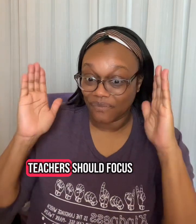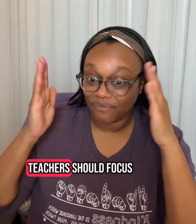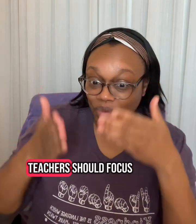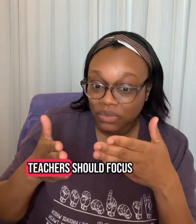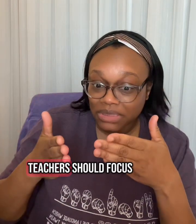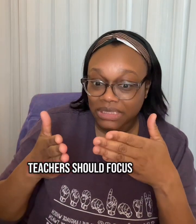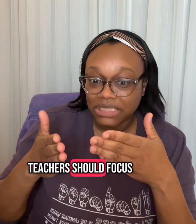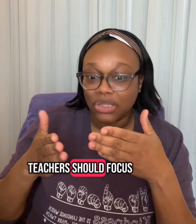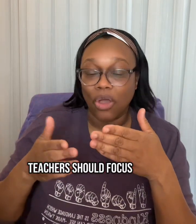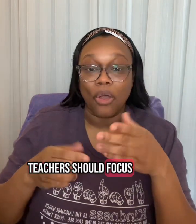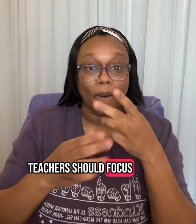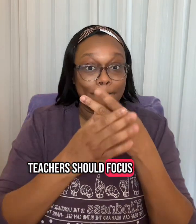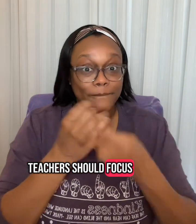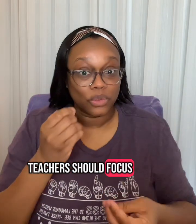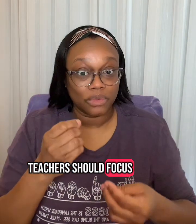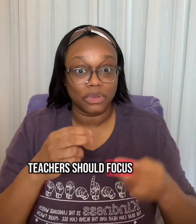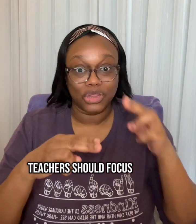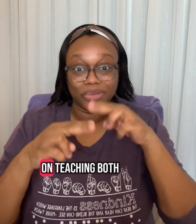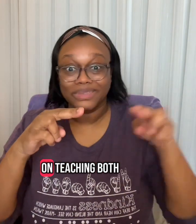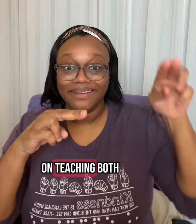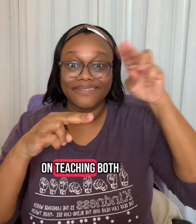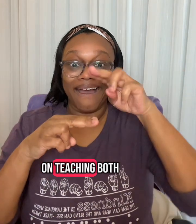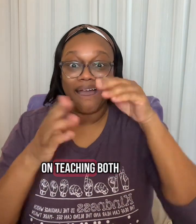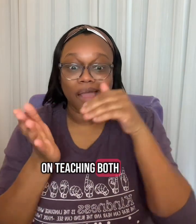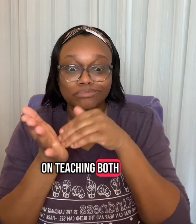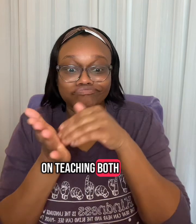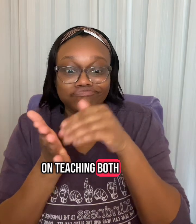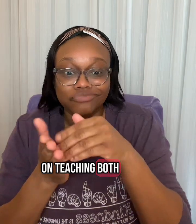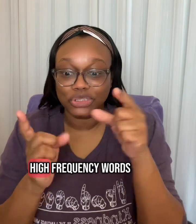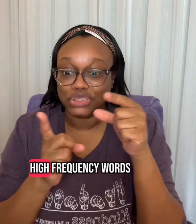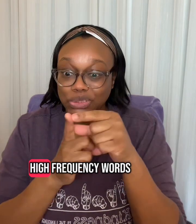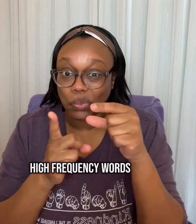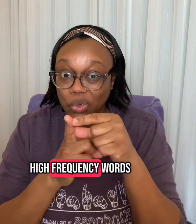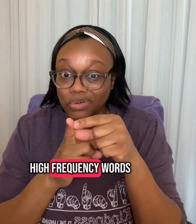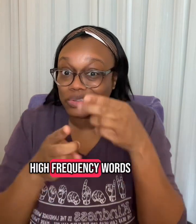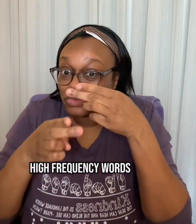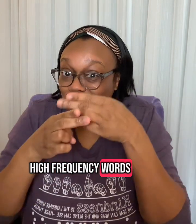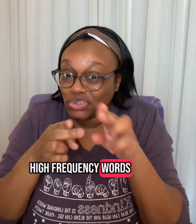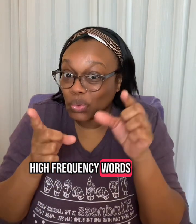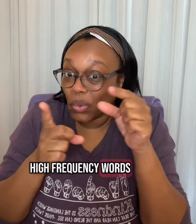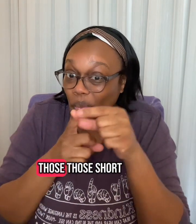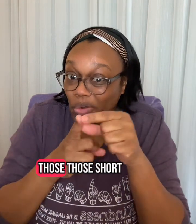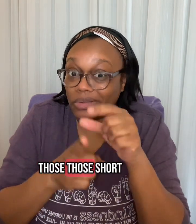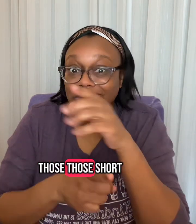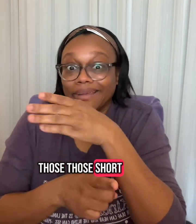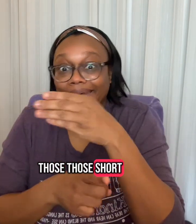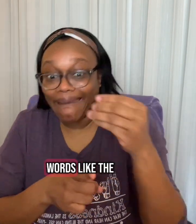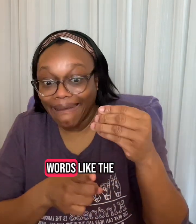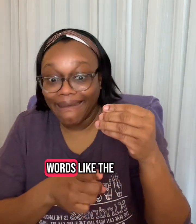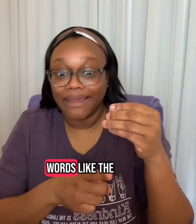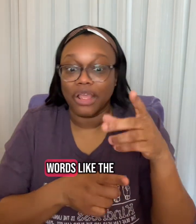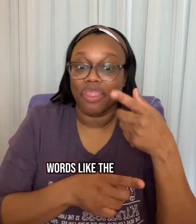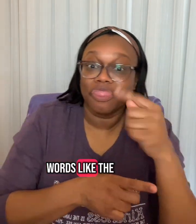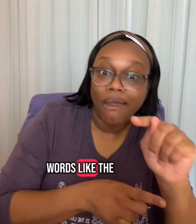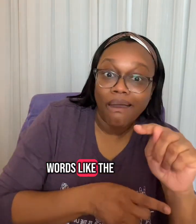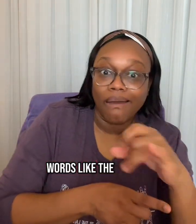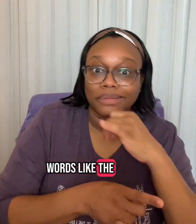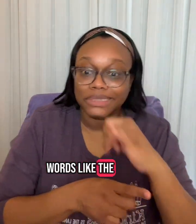Teachers should focus on teaching both high frequency words, those short words like the